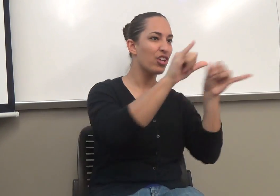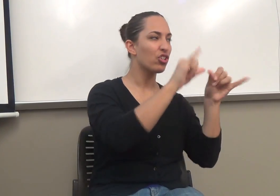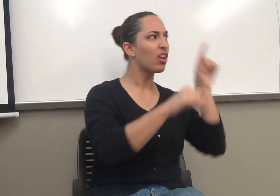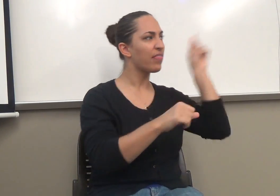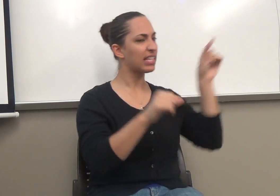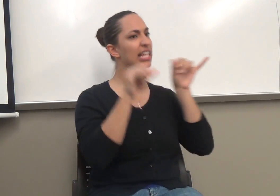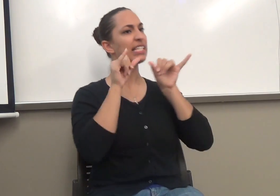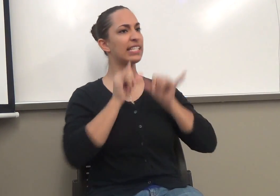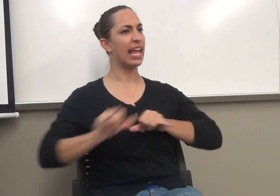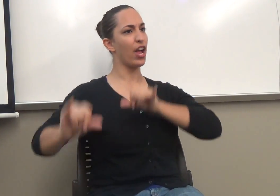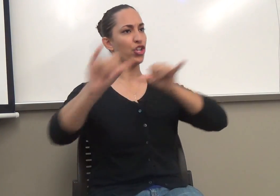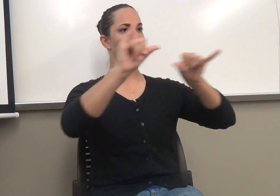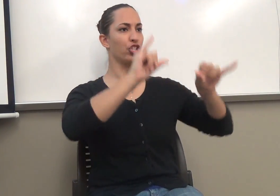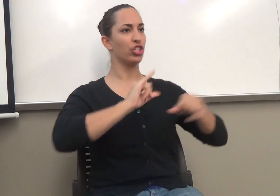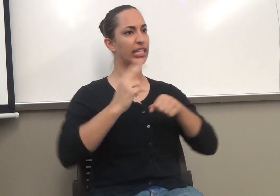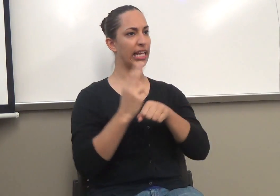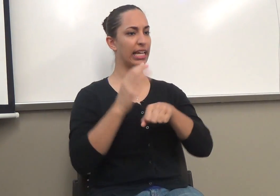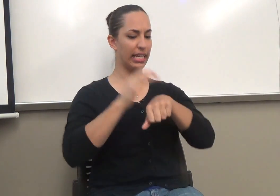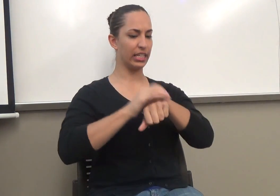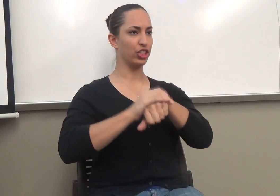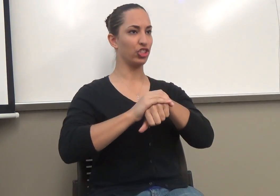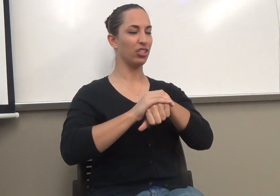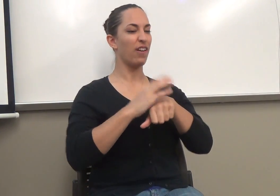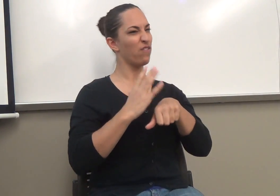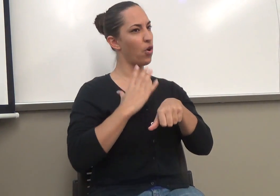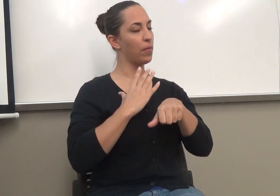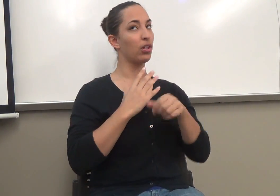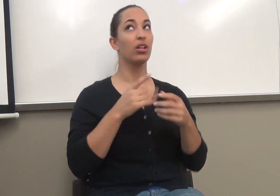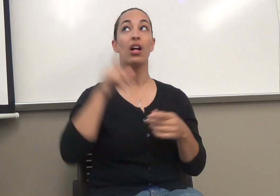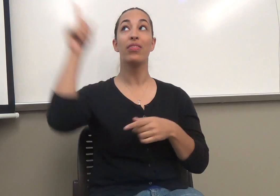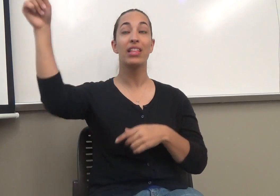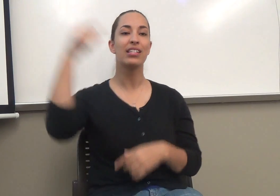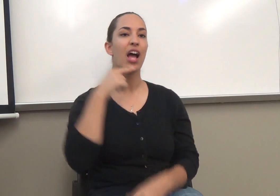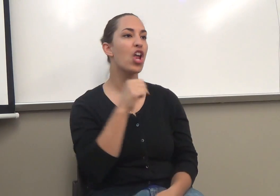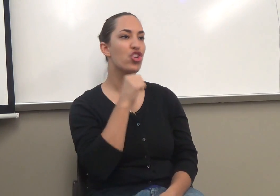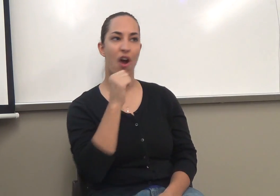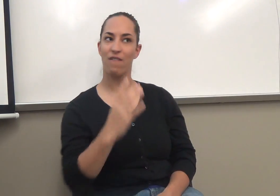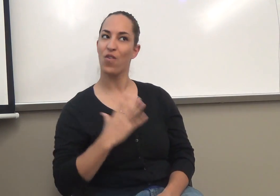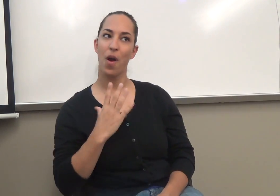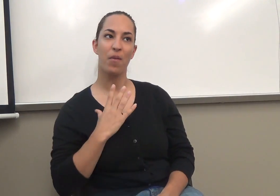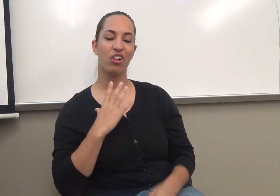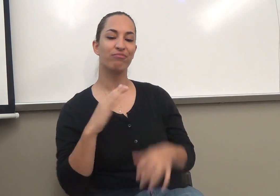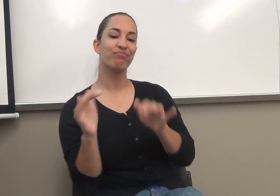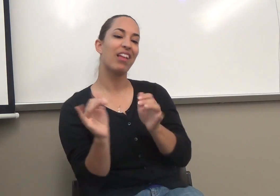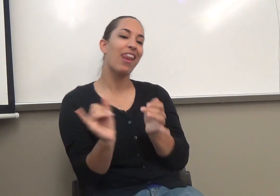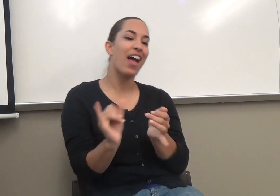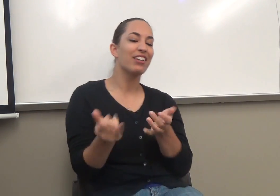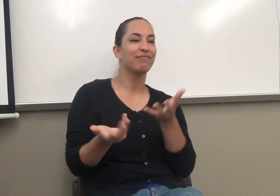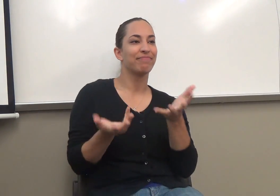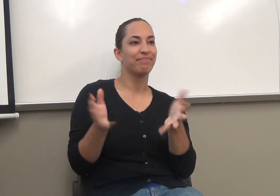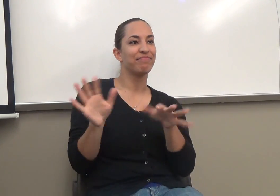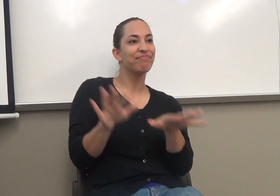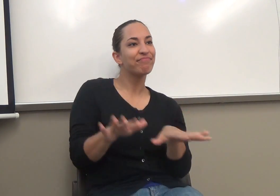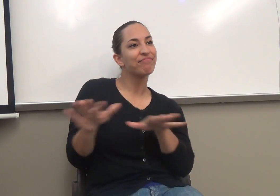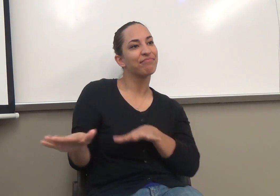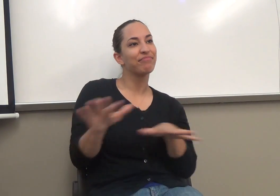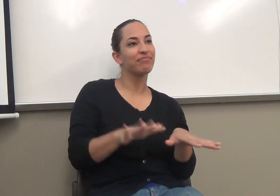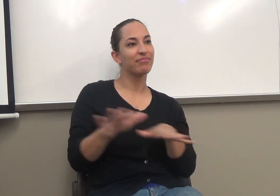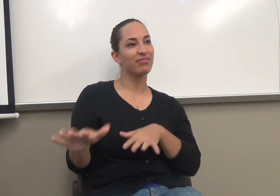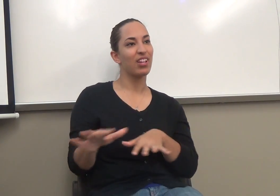a standard use. What is a kid? What is the real definition of a kid? It's a baby goat.